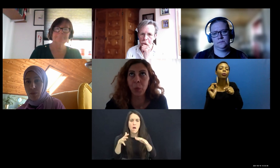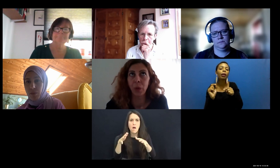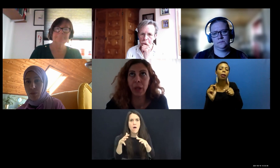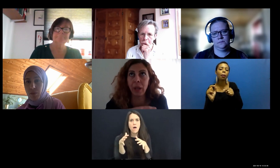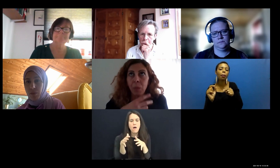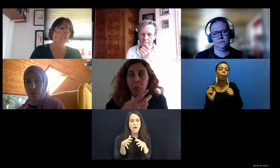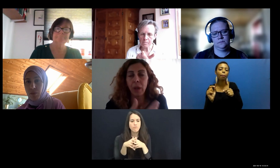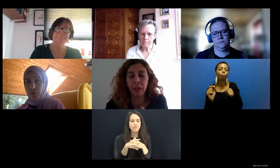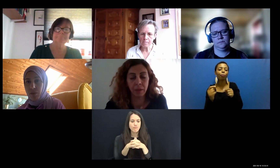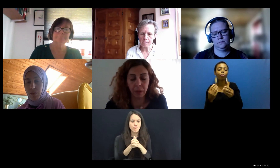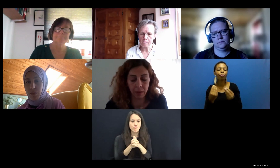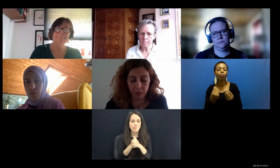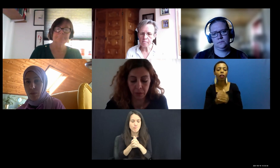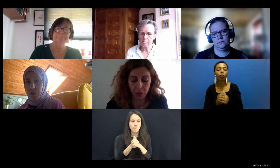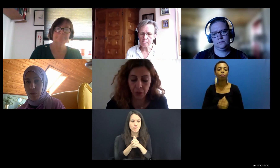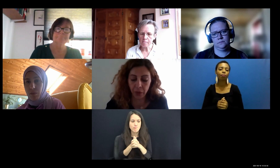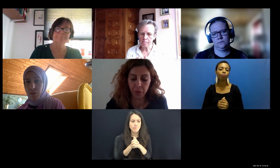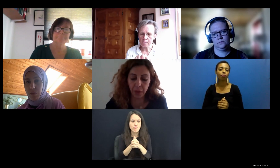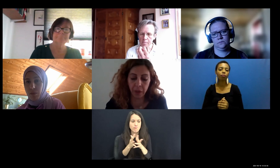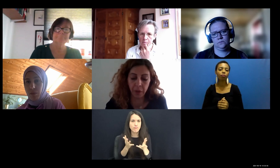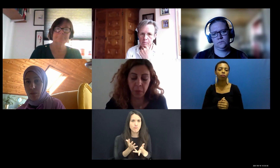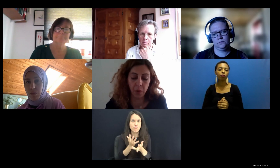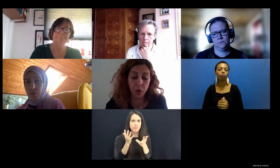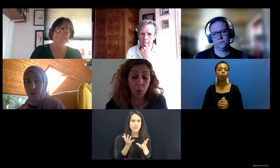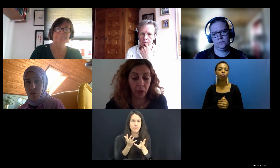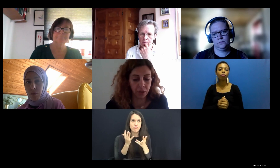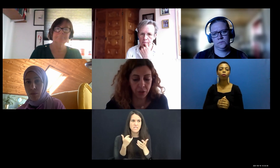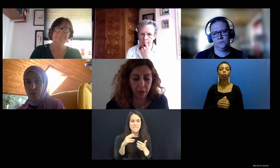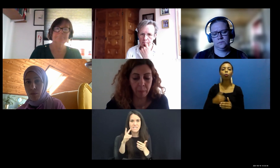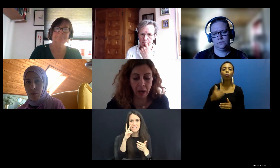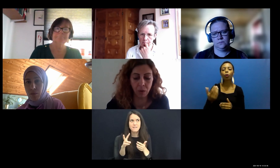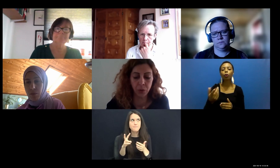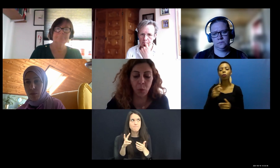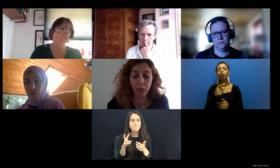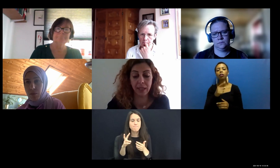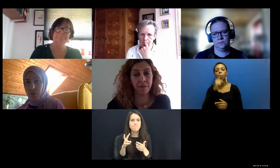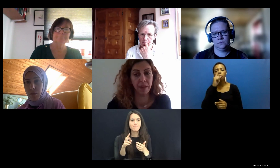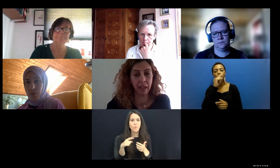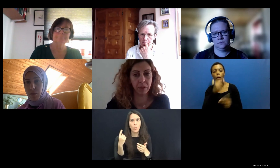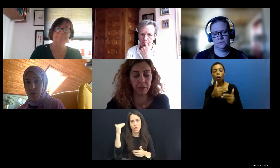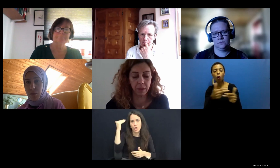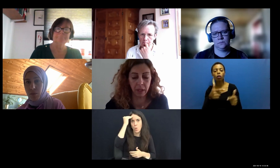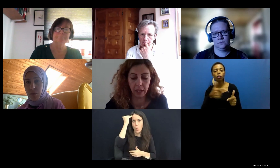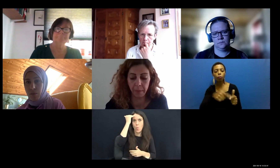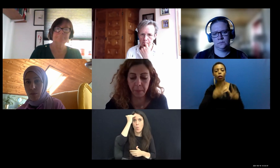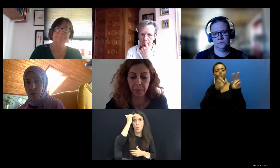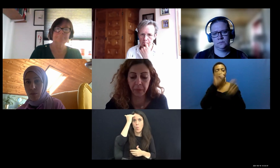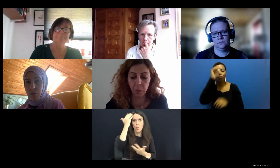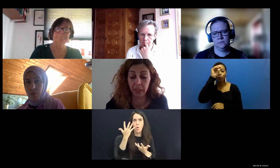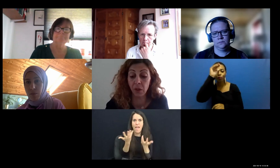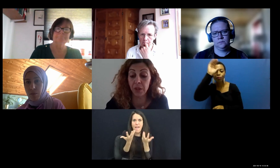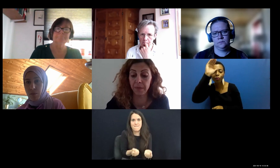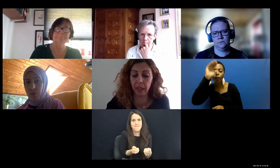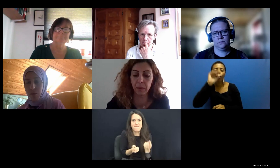you know, the issue of kind of knowledge about what is available,